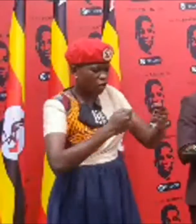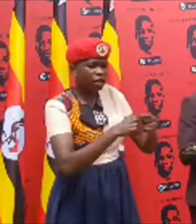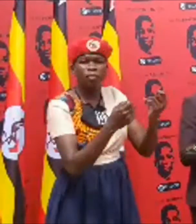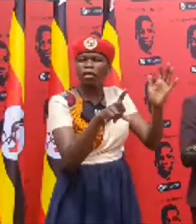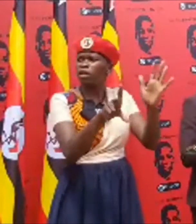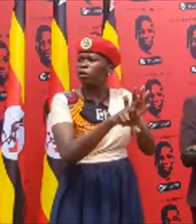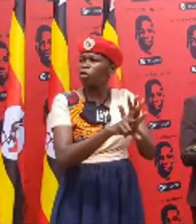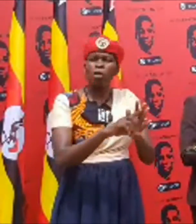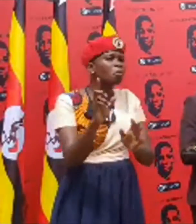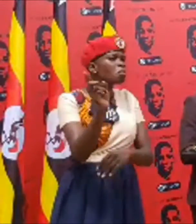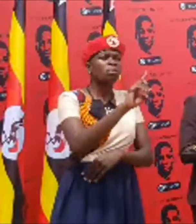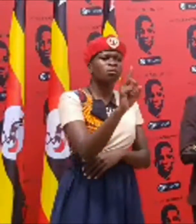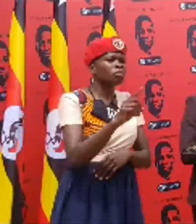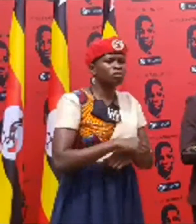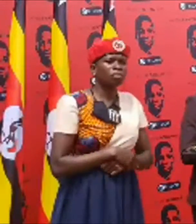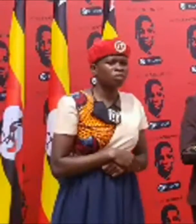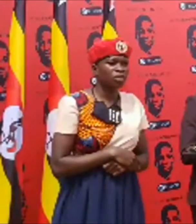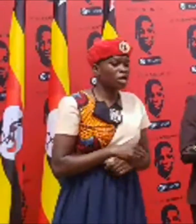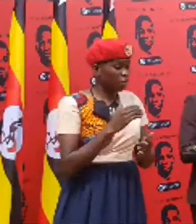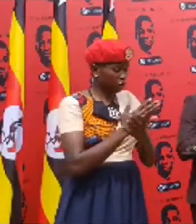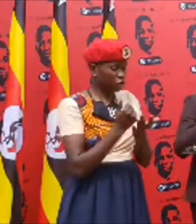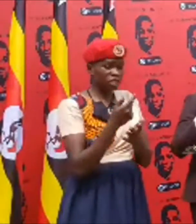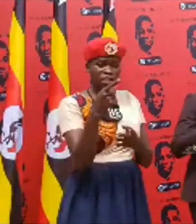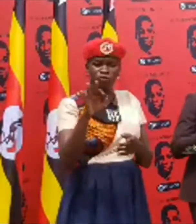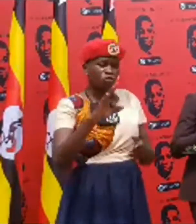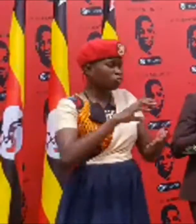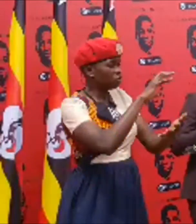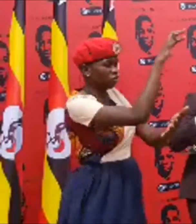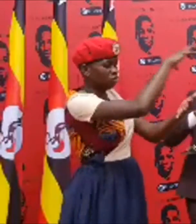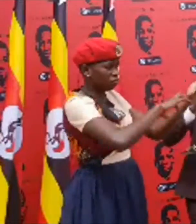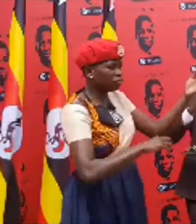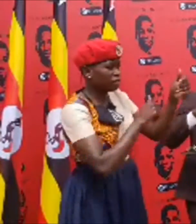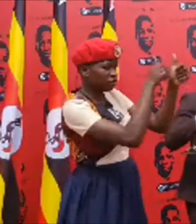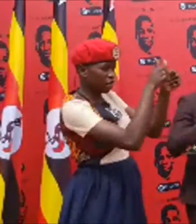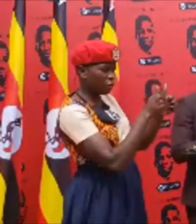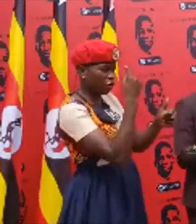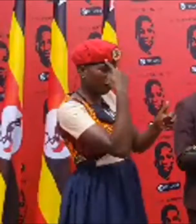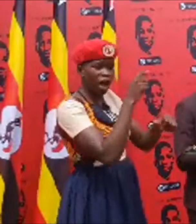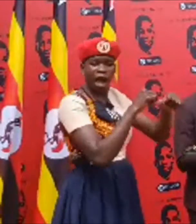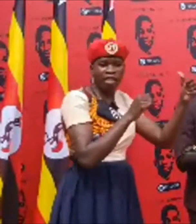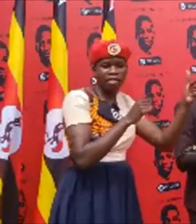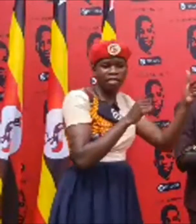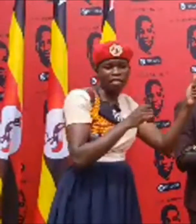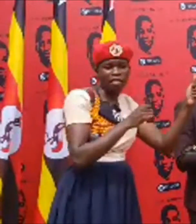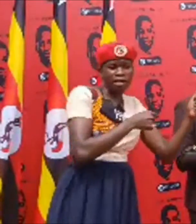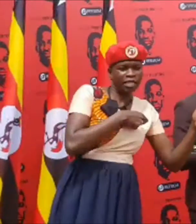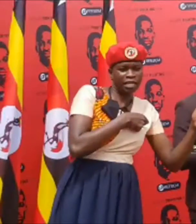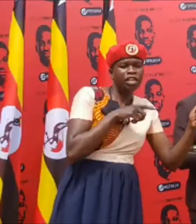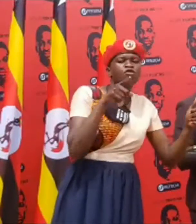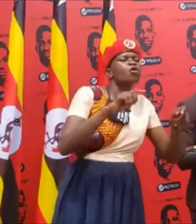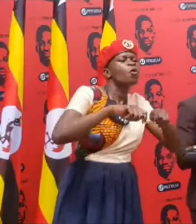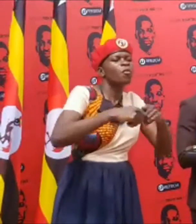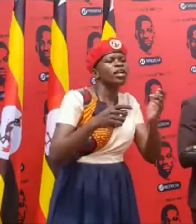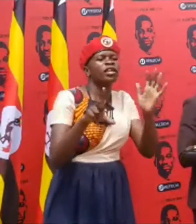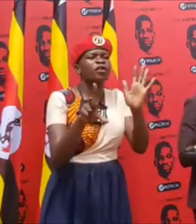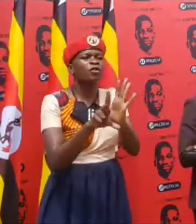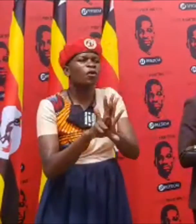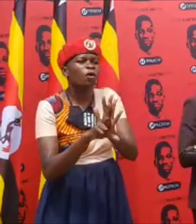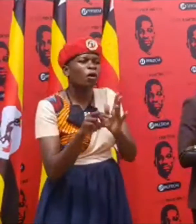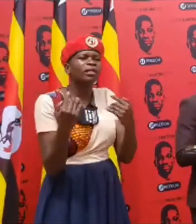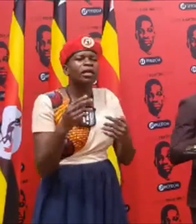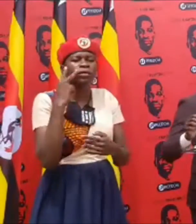ebipande bya munno kuba kumenya mateeka. Ate poliisi n'amagye tebalina kwetaba mu nsonga zino kuba kati bali mu kutimba ebifaananyi bya Mwami